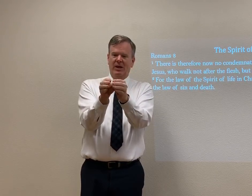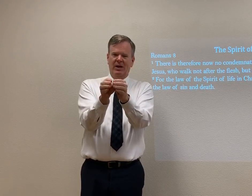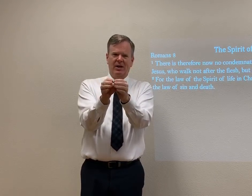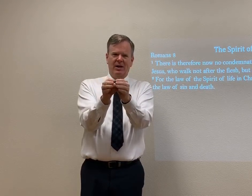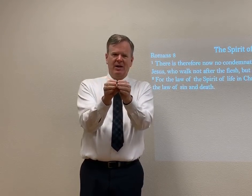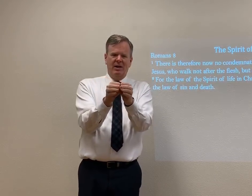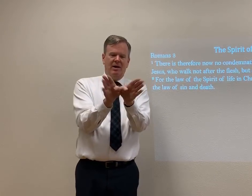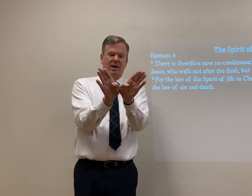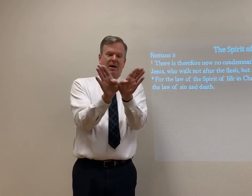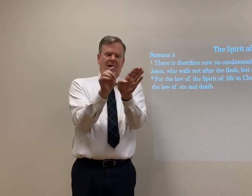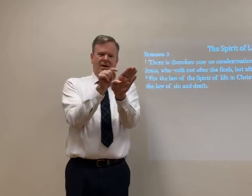Okay.